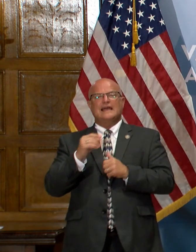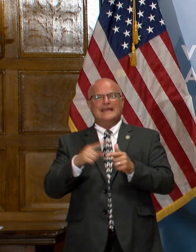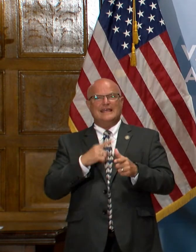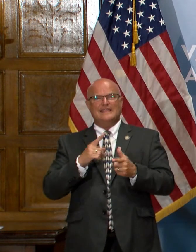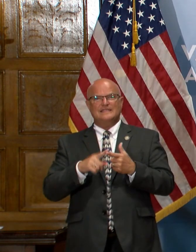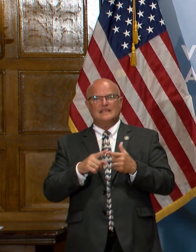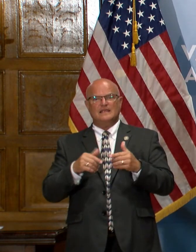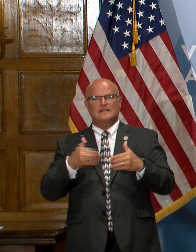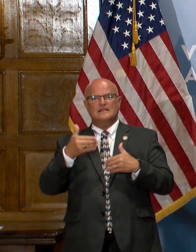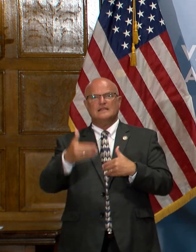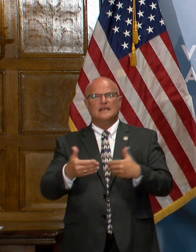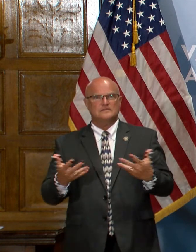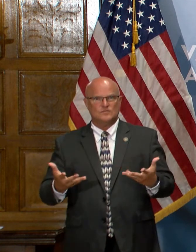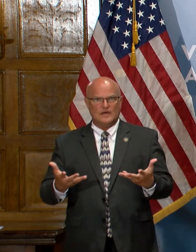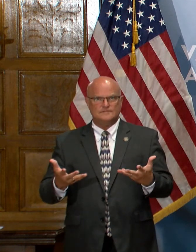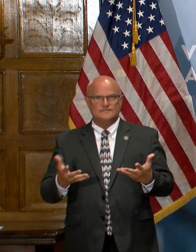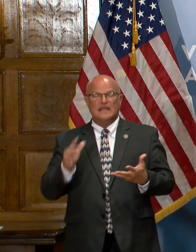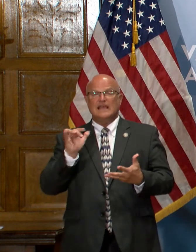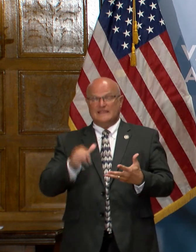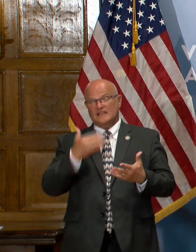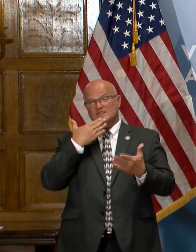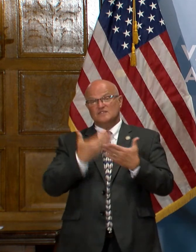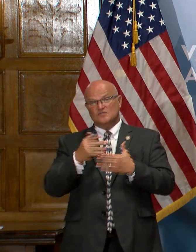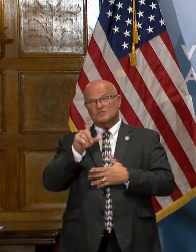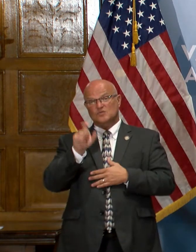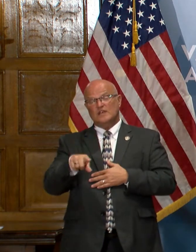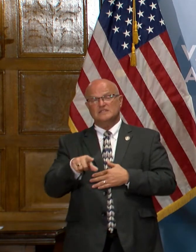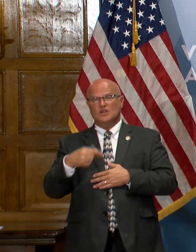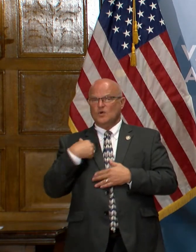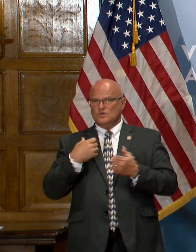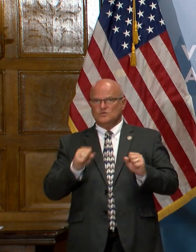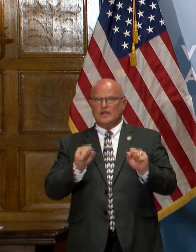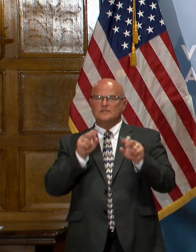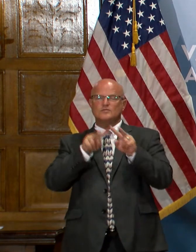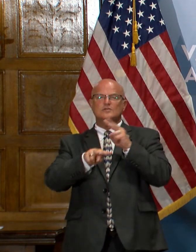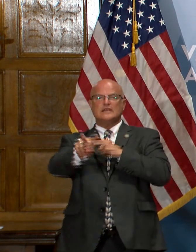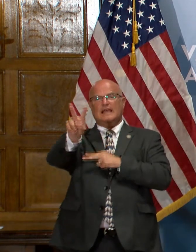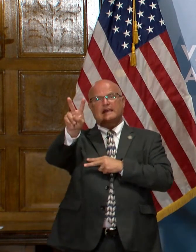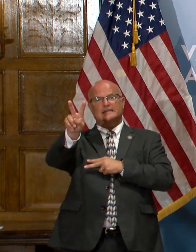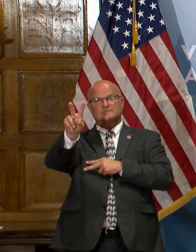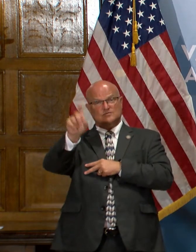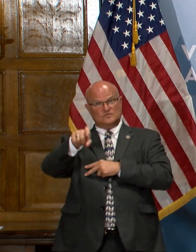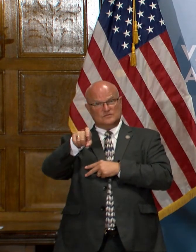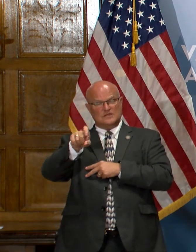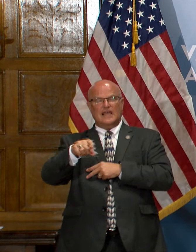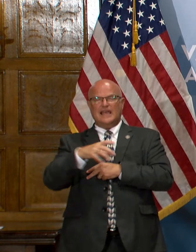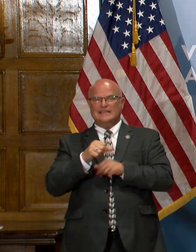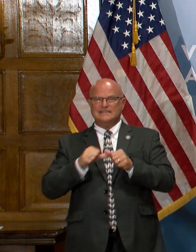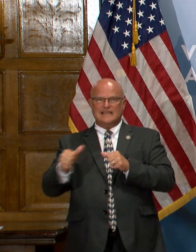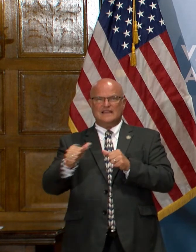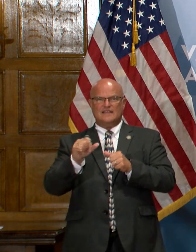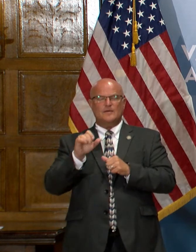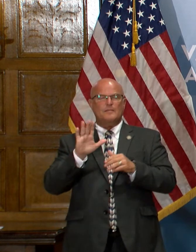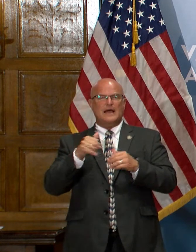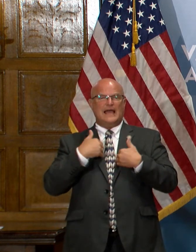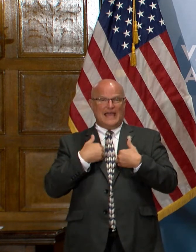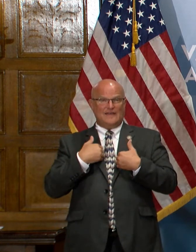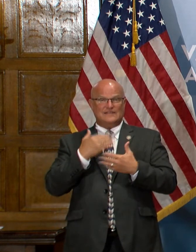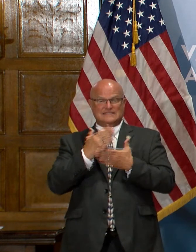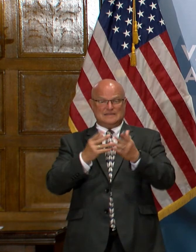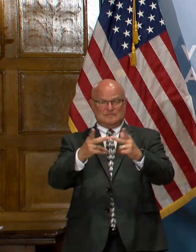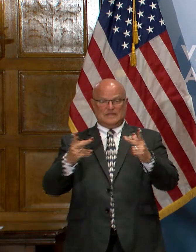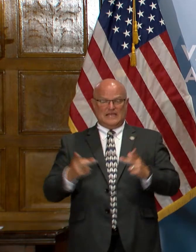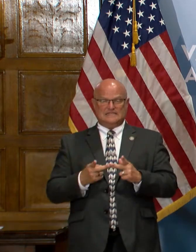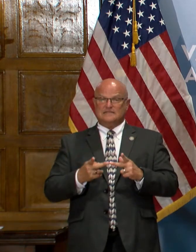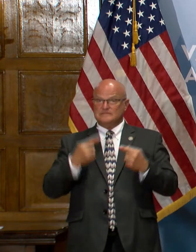then where do you go? And that's a fair question. We're trying to look ahead and stay ahead of the curve by having space,